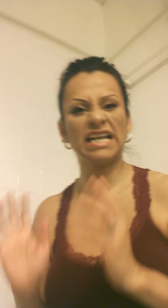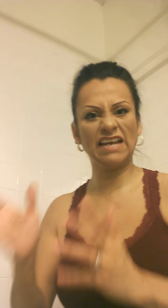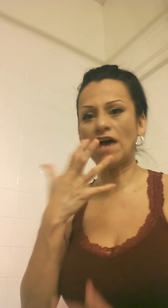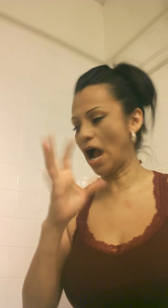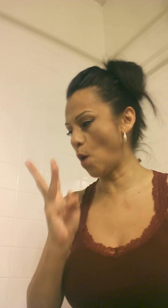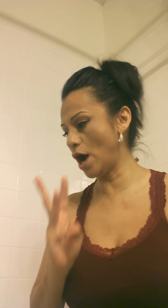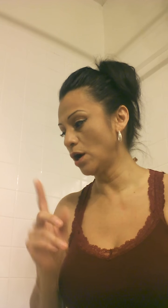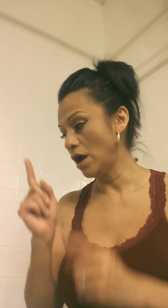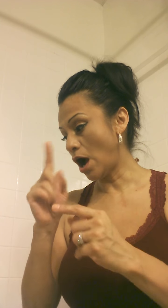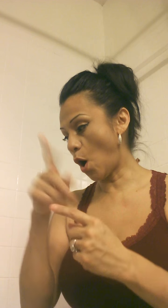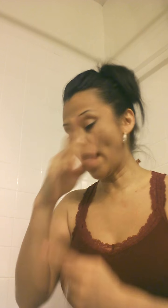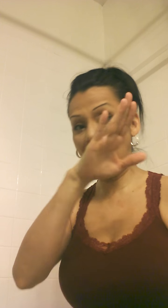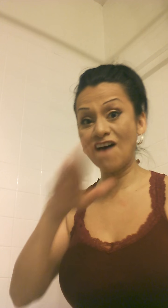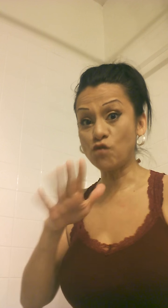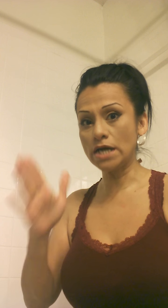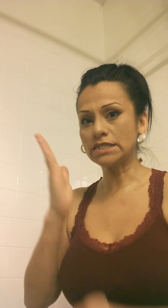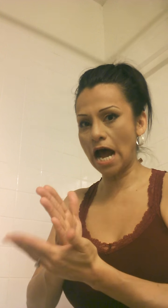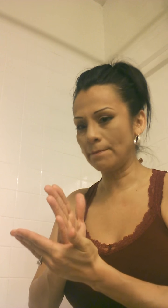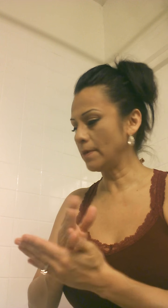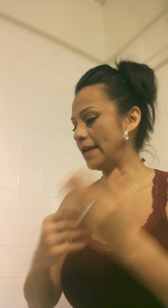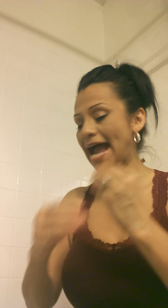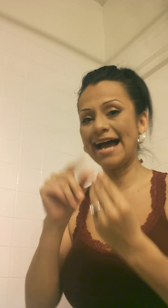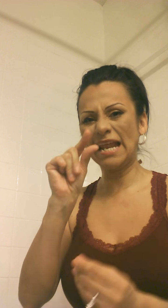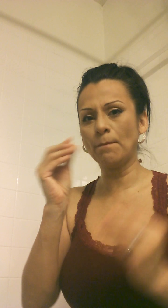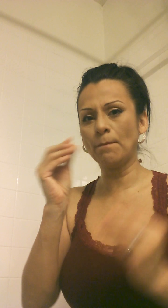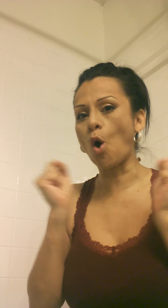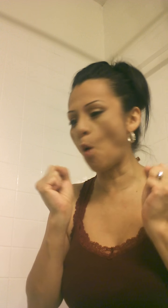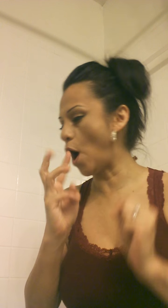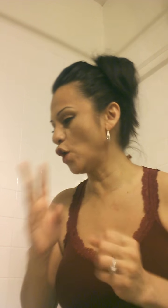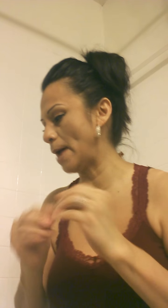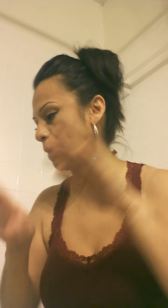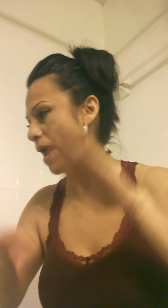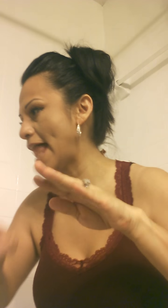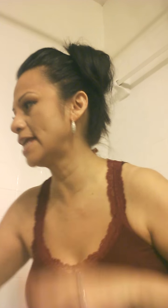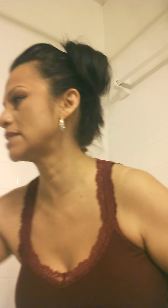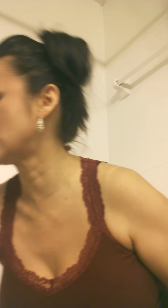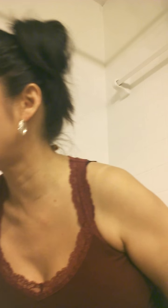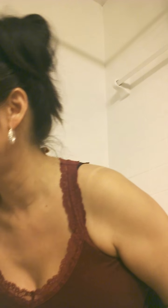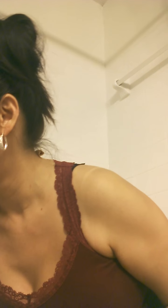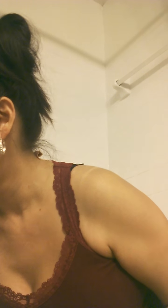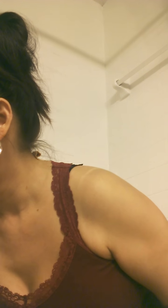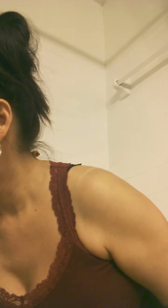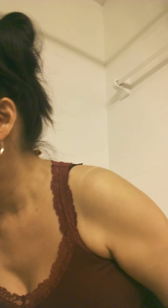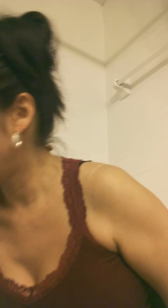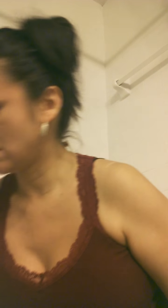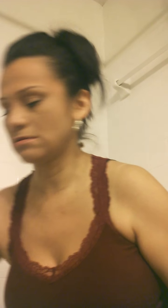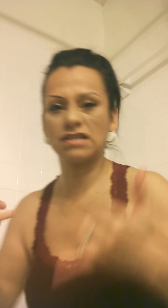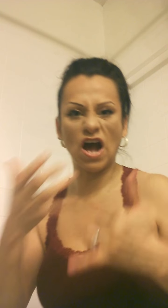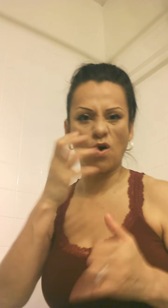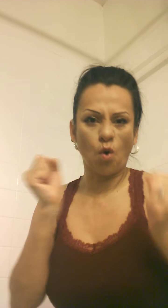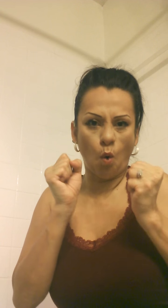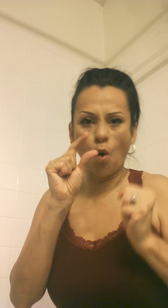This hot water, or the hot water stop, and add a little cold water every time. Now, cold water a little